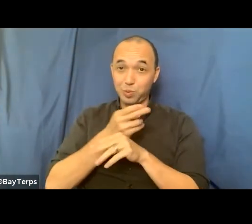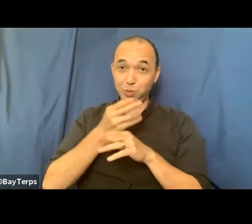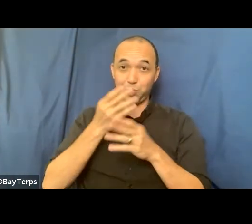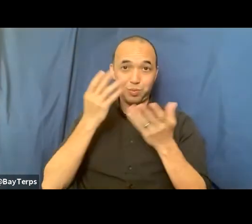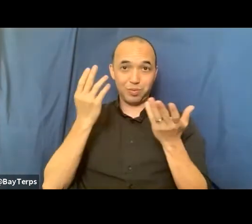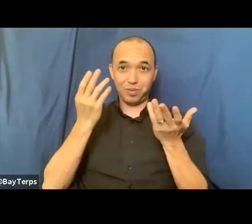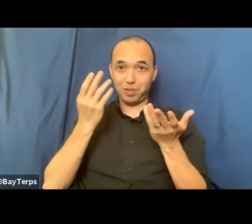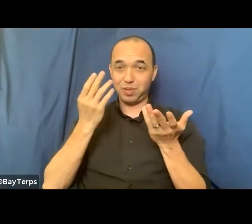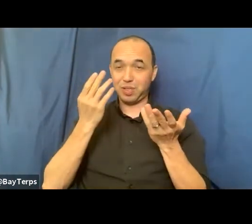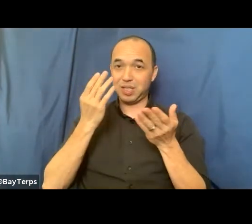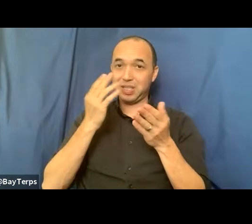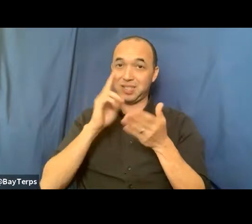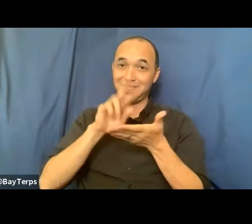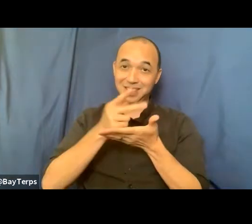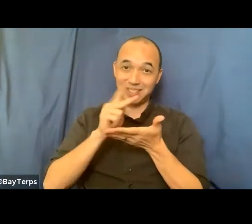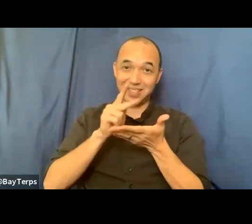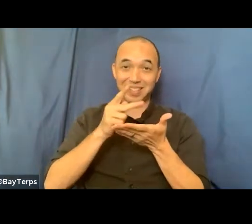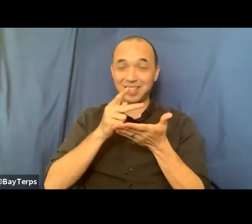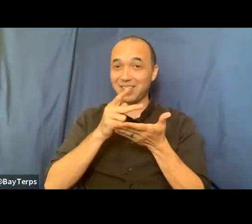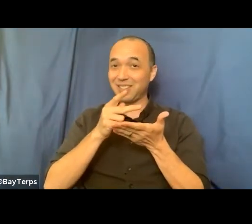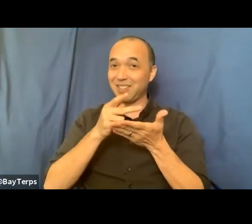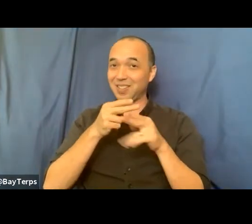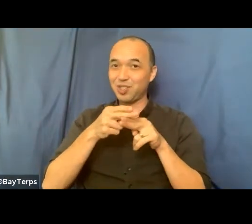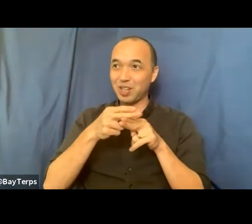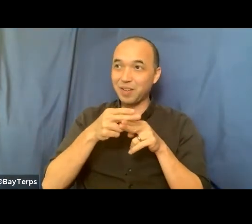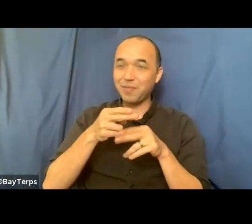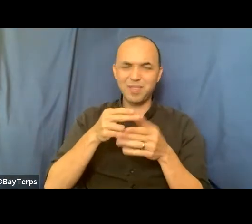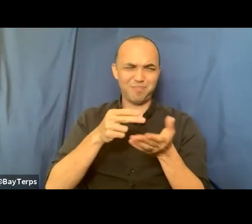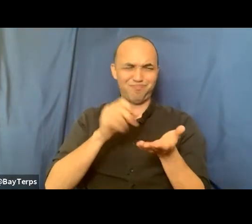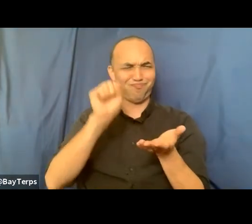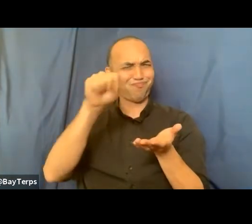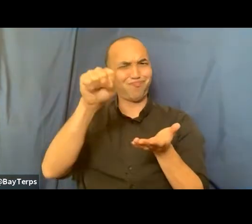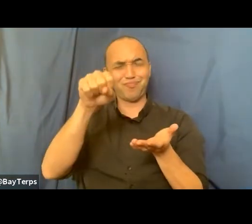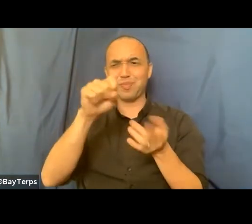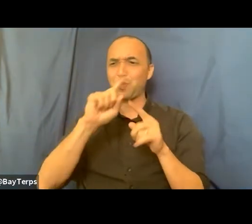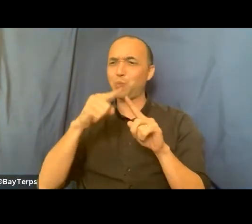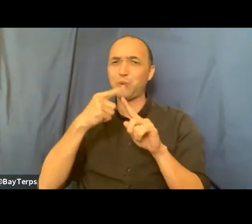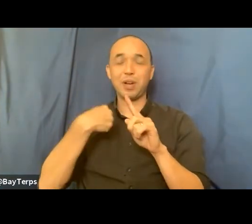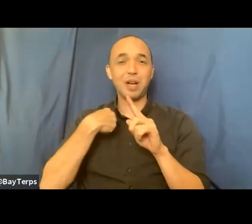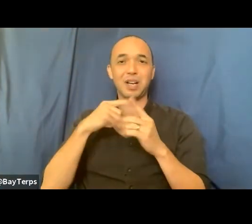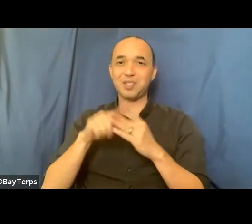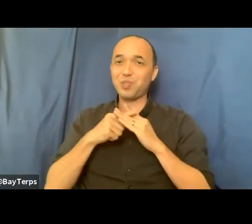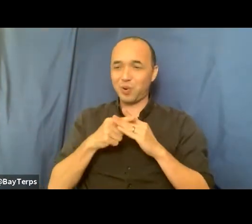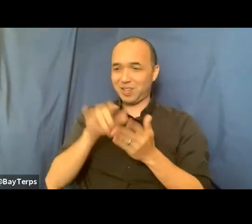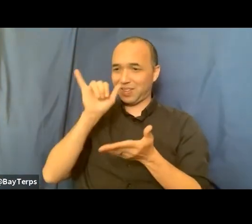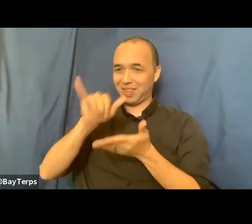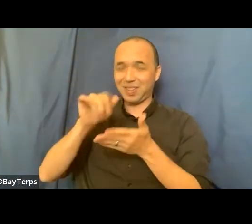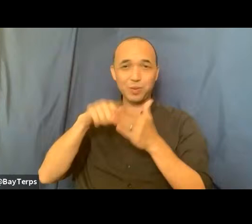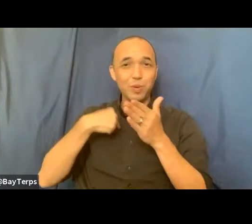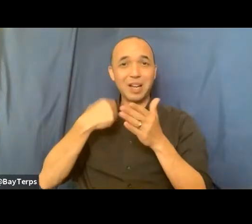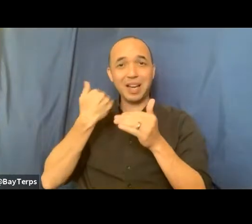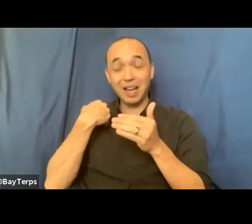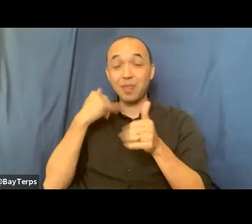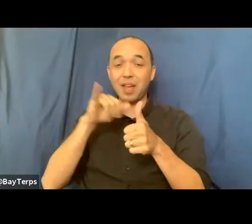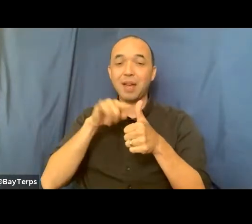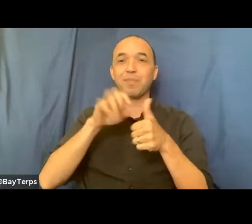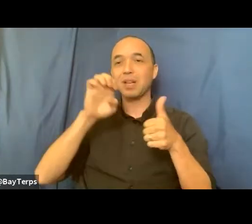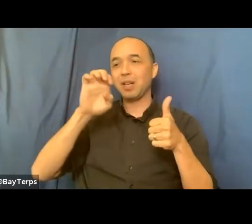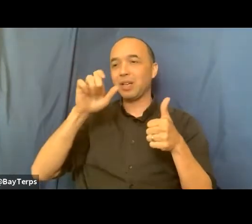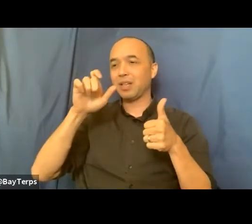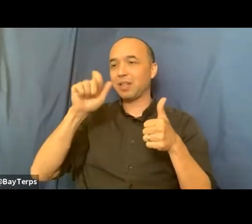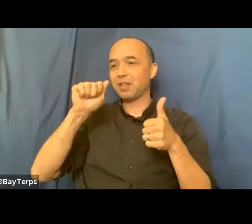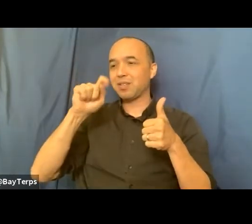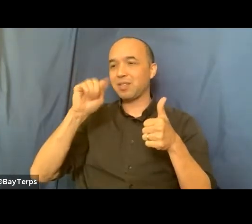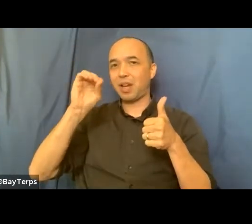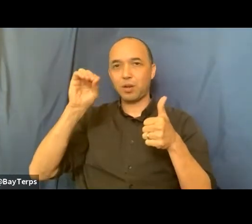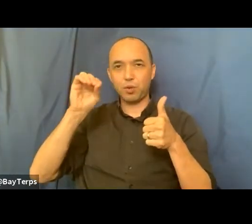knives? When I first started carving, that's all I had. I used kitchen knives. I used Exacto knives. I used like